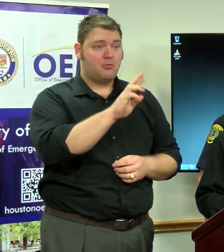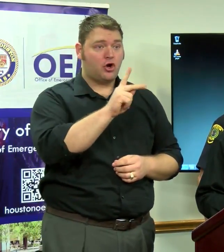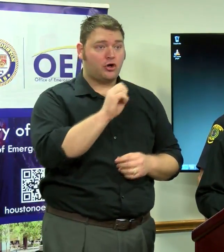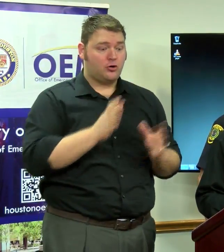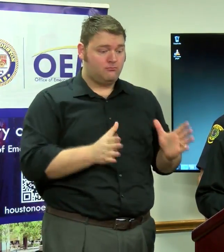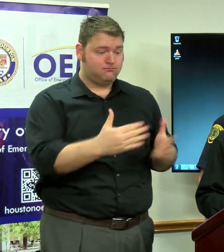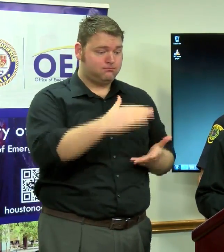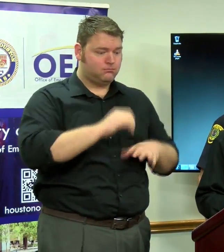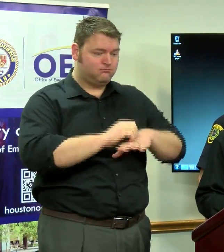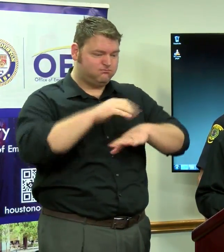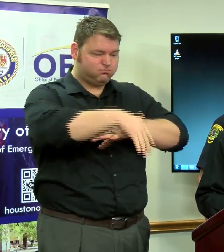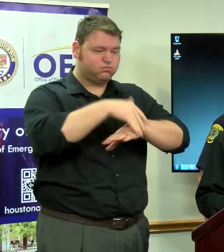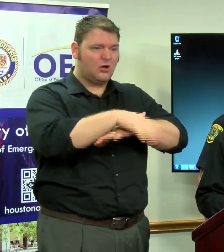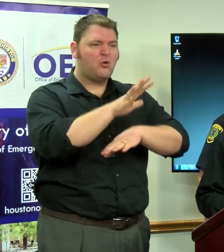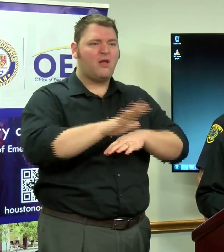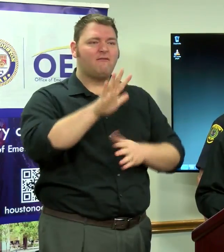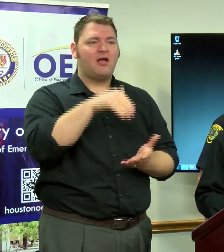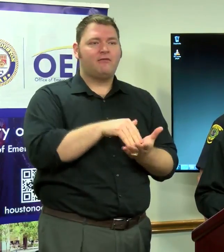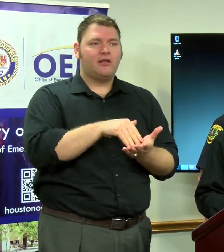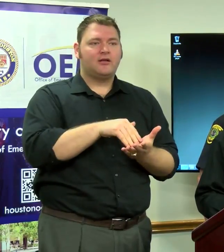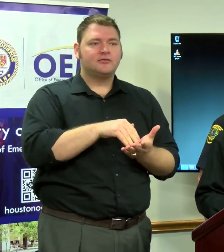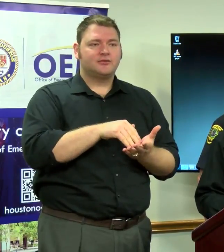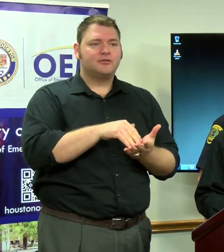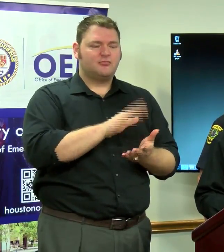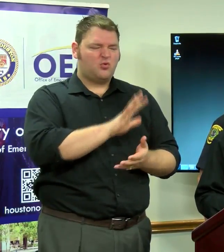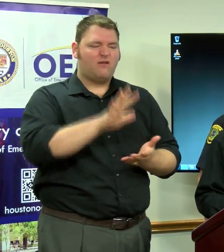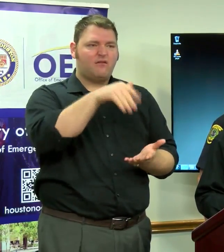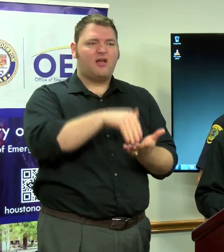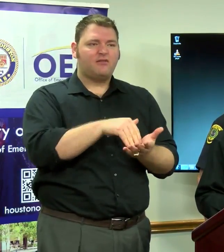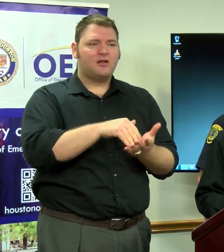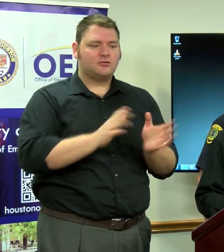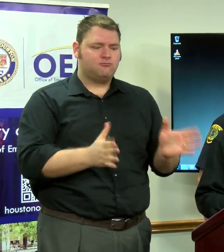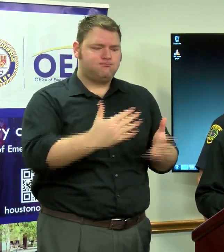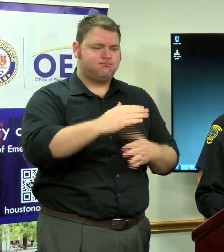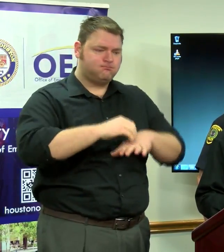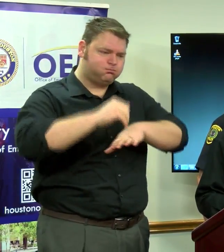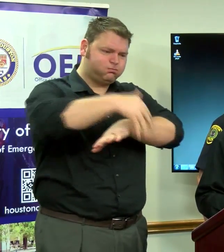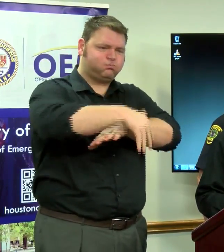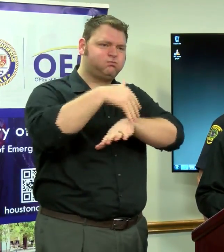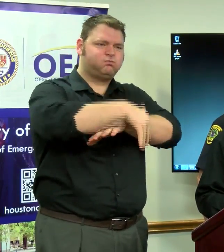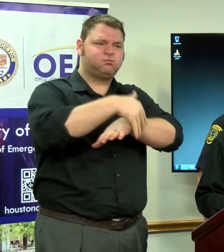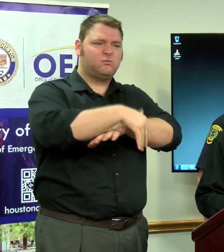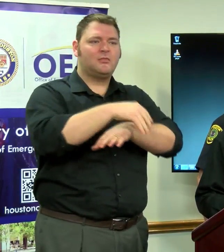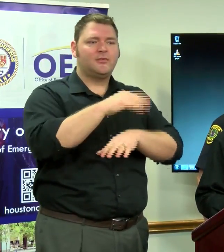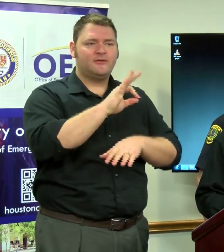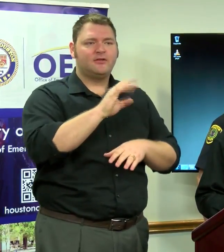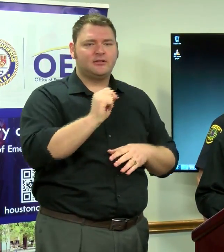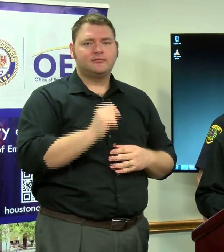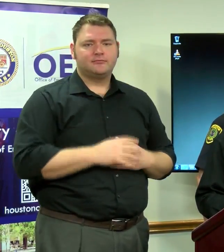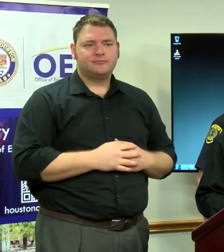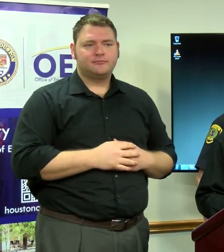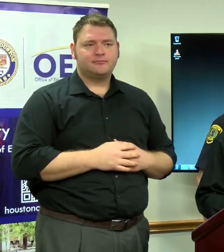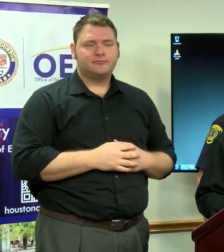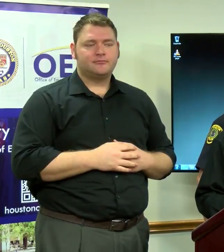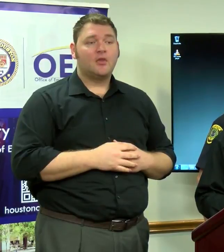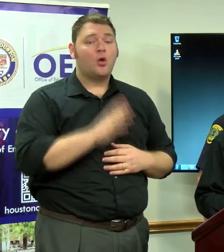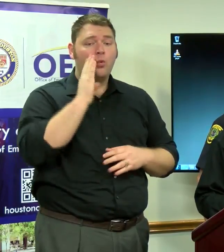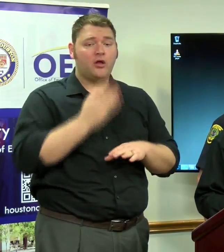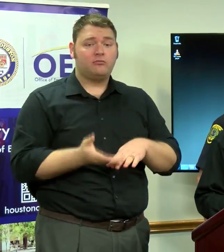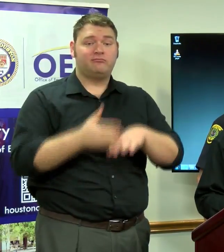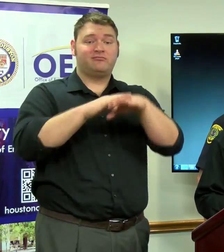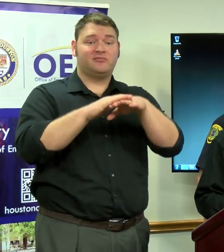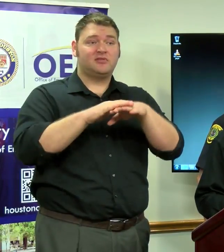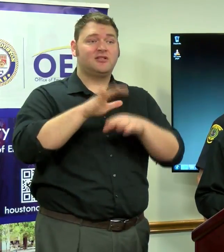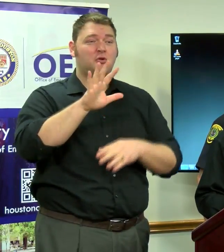about 5,000 cubic feet. That was about an hour. They're going to gradually increase that up to about 8,000